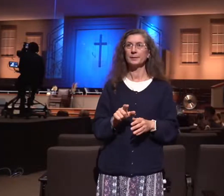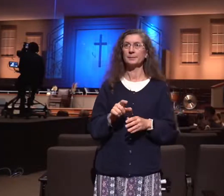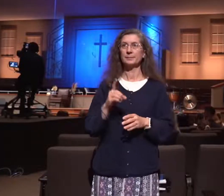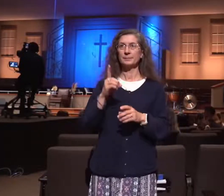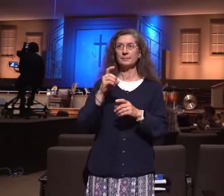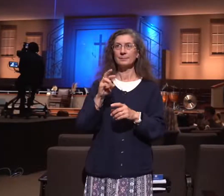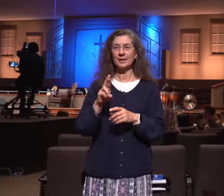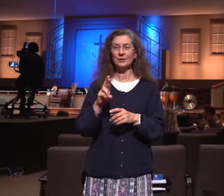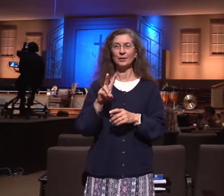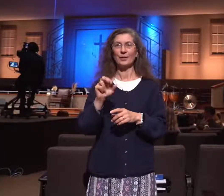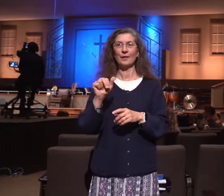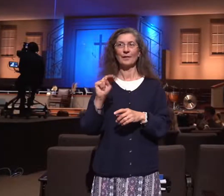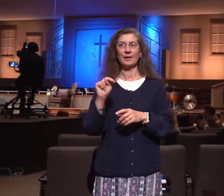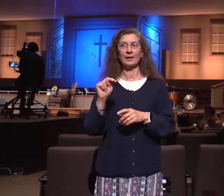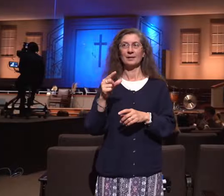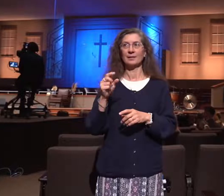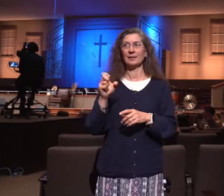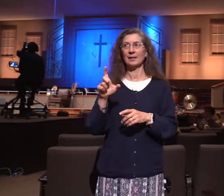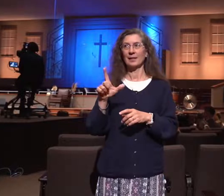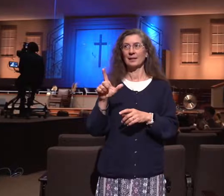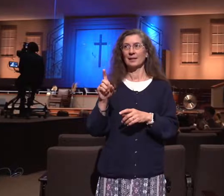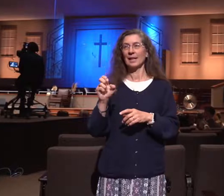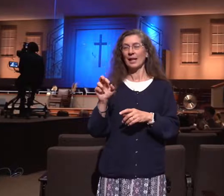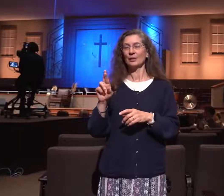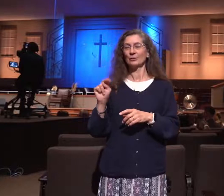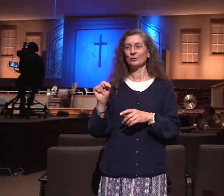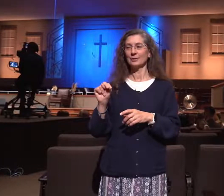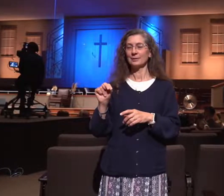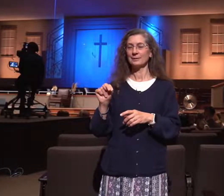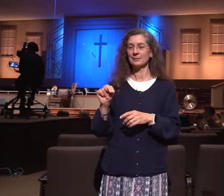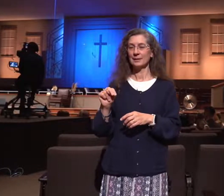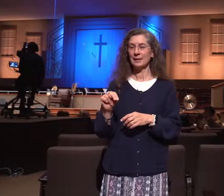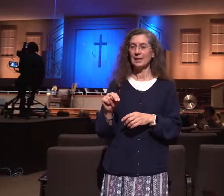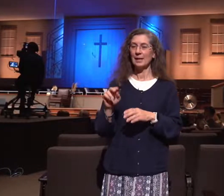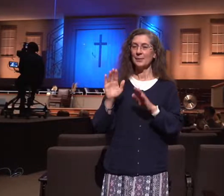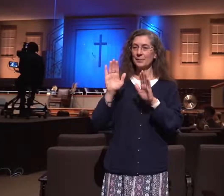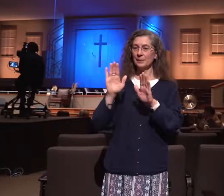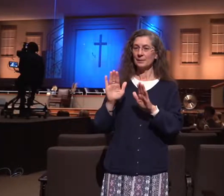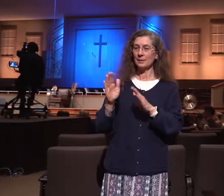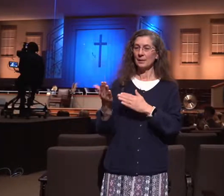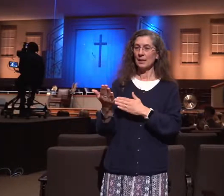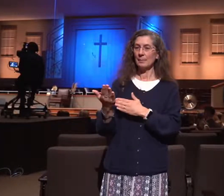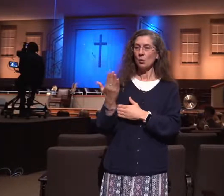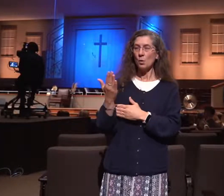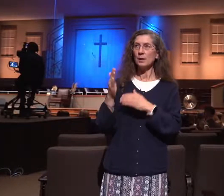Van Gilderen, Sr., the pastor. So I preached Sunday morning and Sunday night.